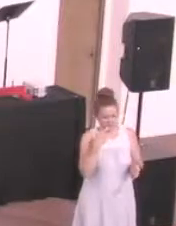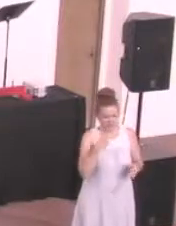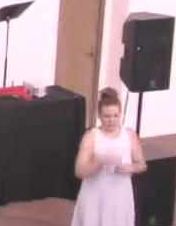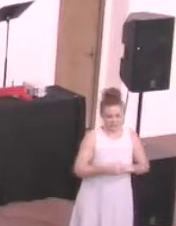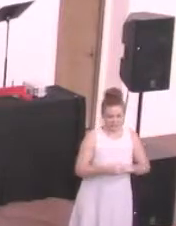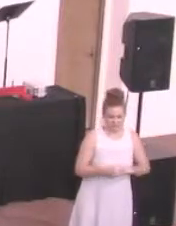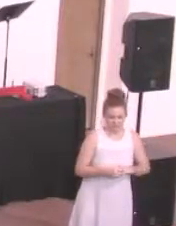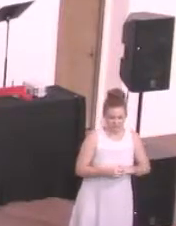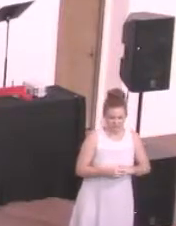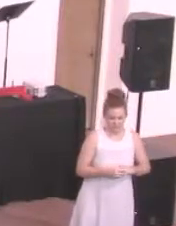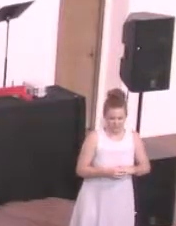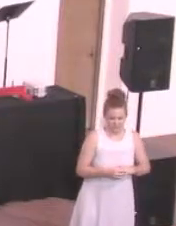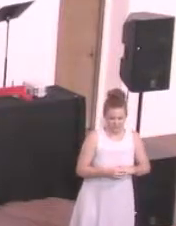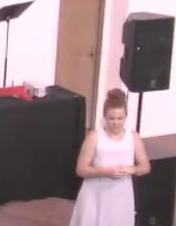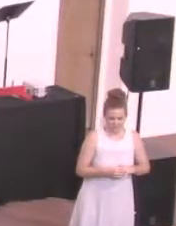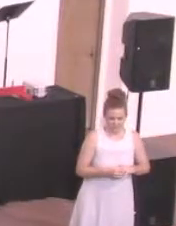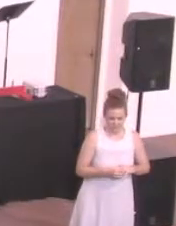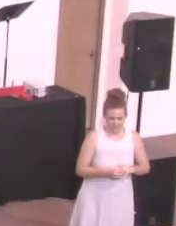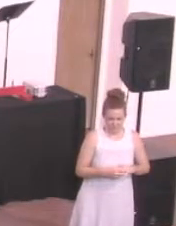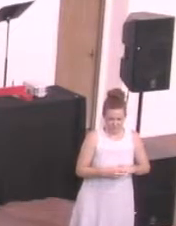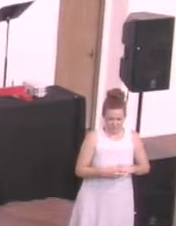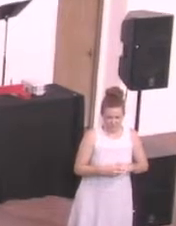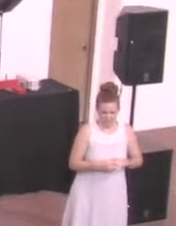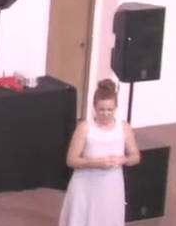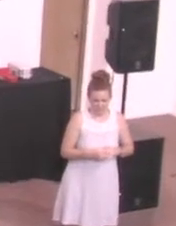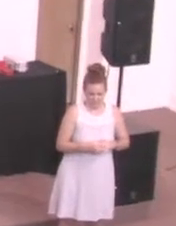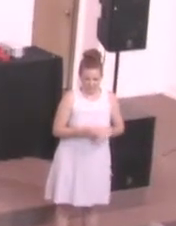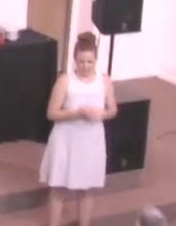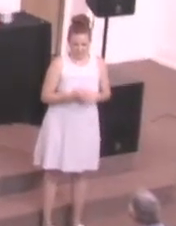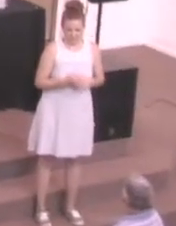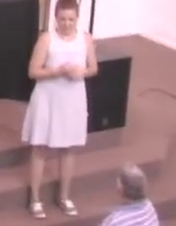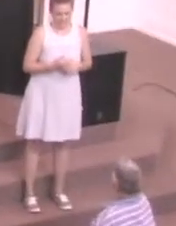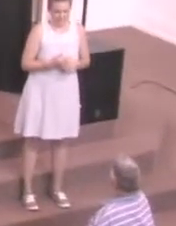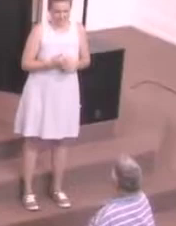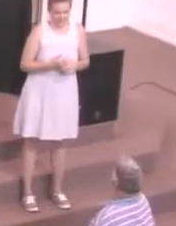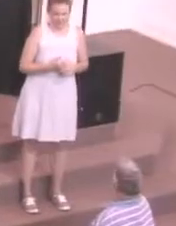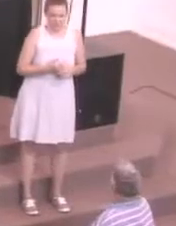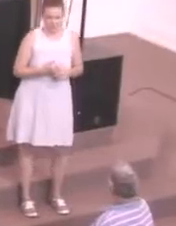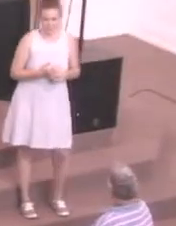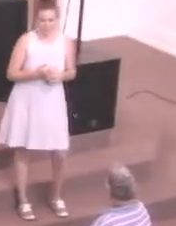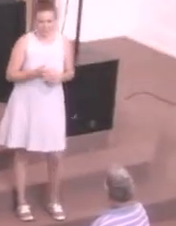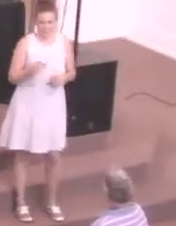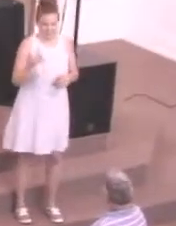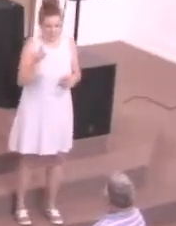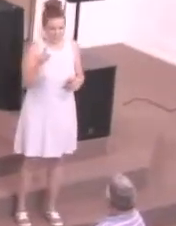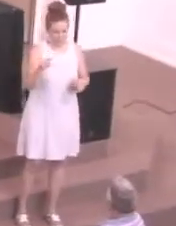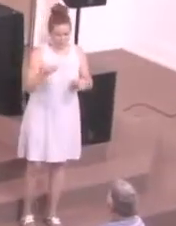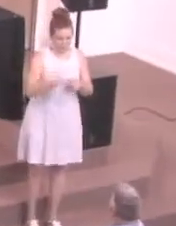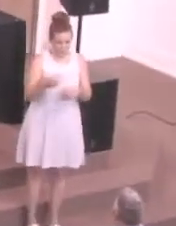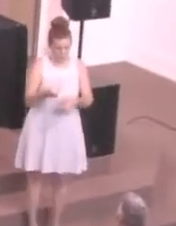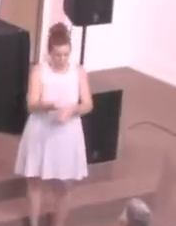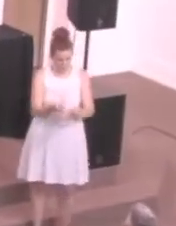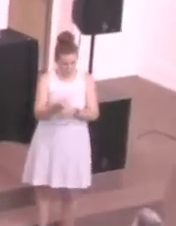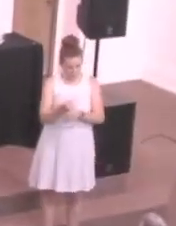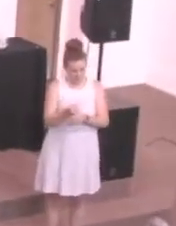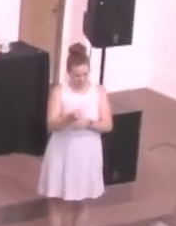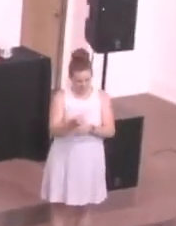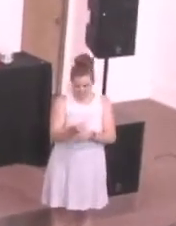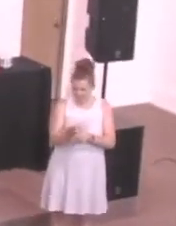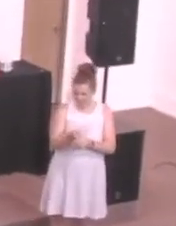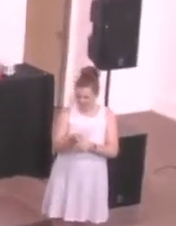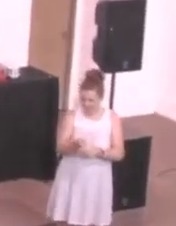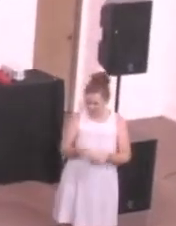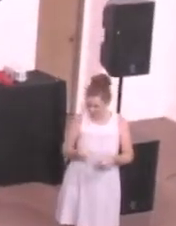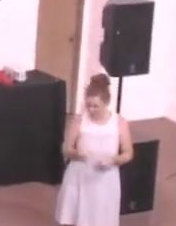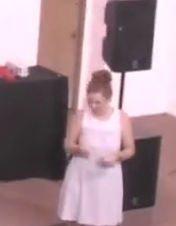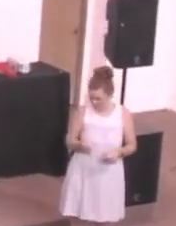know, why don't you come up? Come on up. I need you to do me a favor. I need you to grab his arm. Could you face the crowd one more